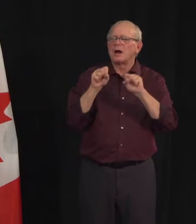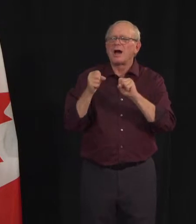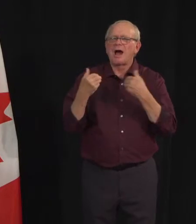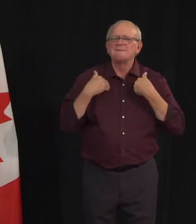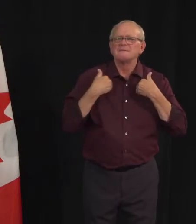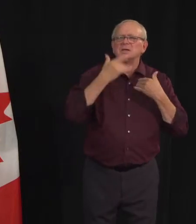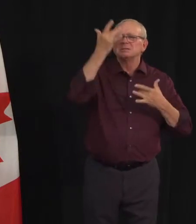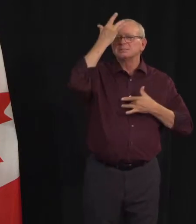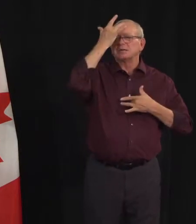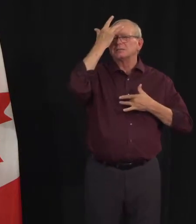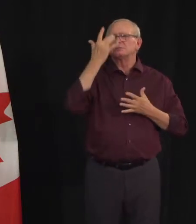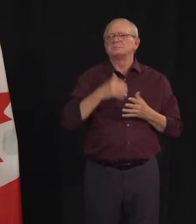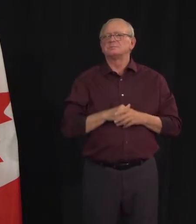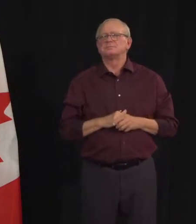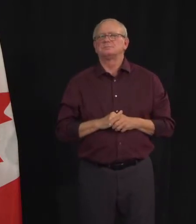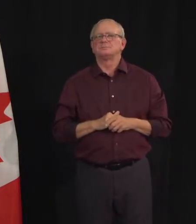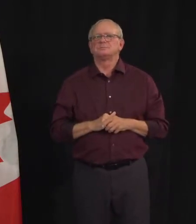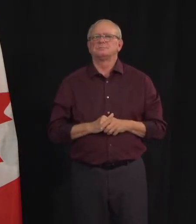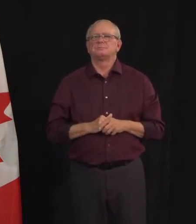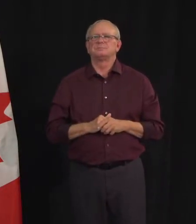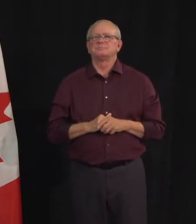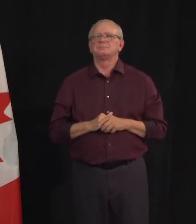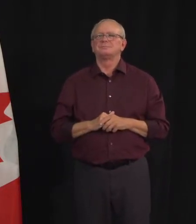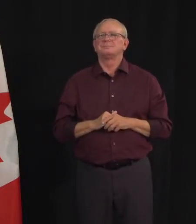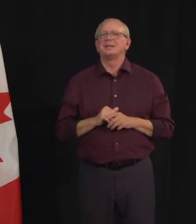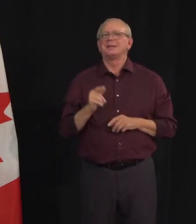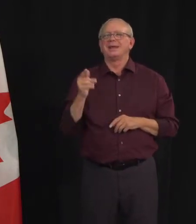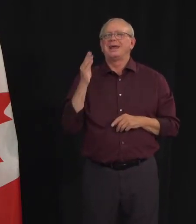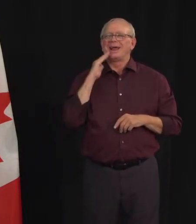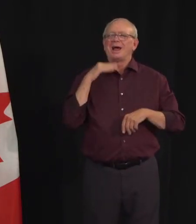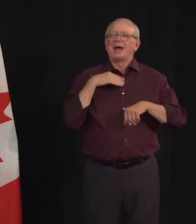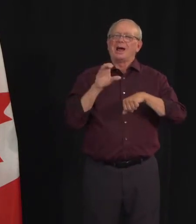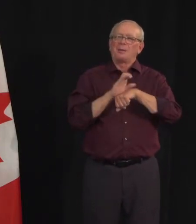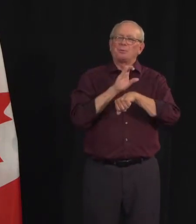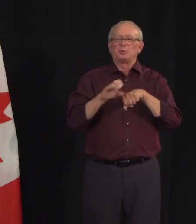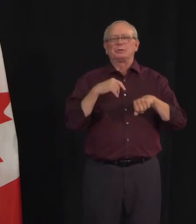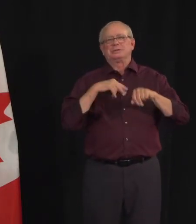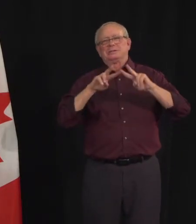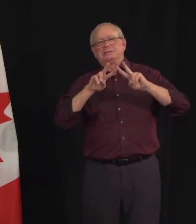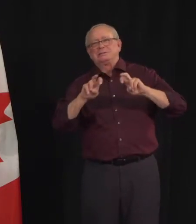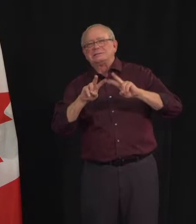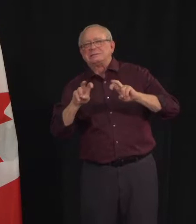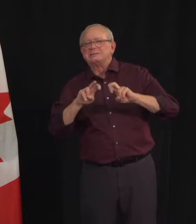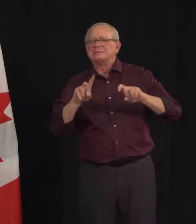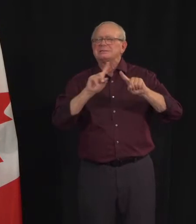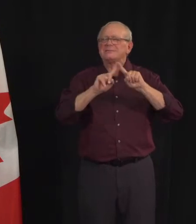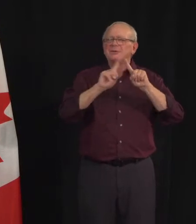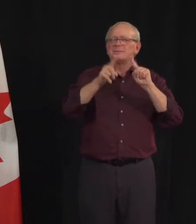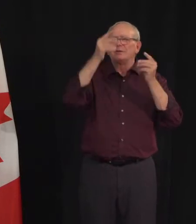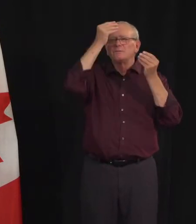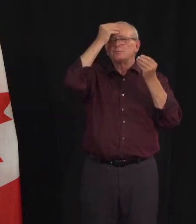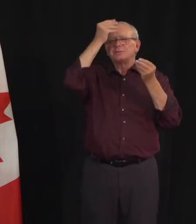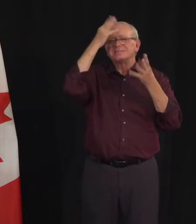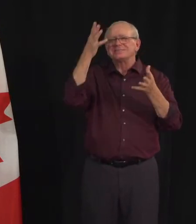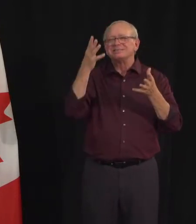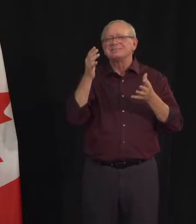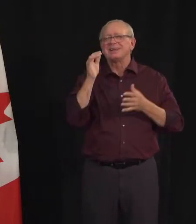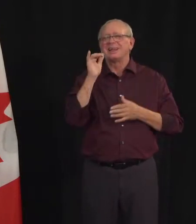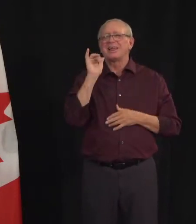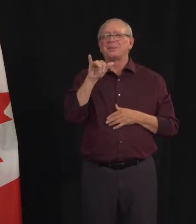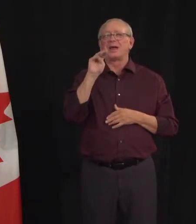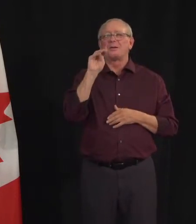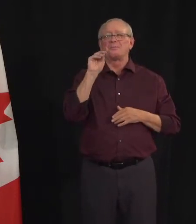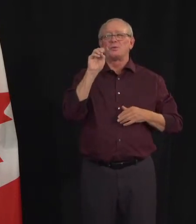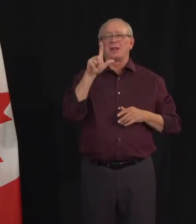working on a few different models, and as you'll remember from the spring, a model is not a crystal ball, it's not a prediction of the future.